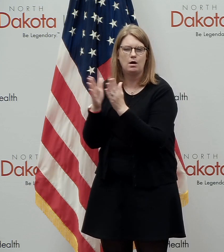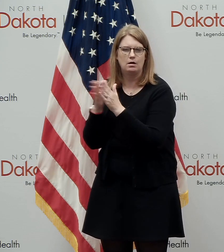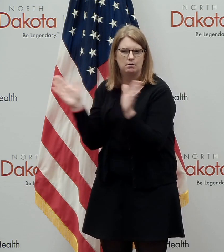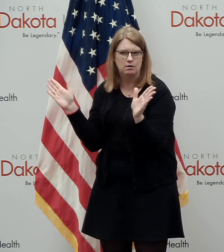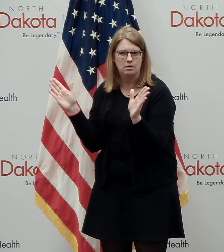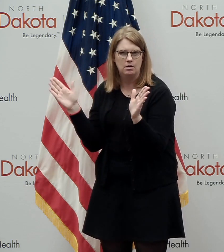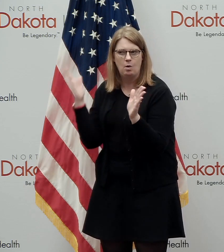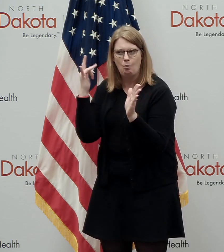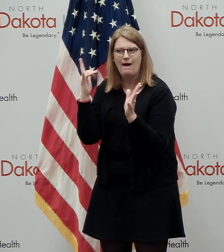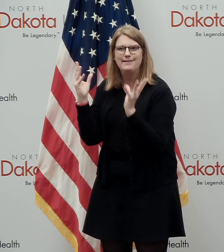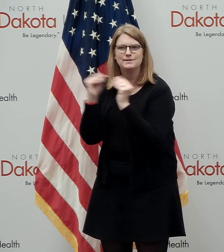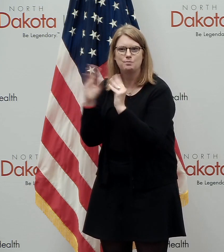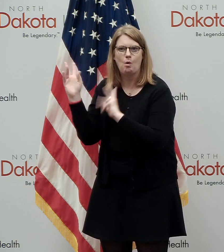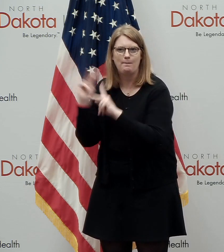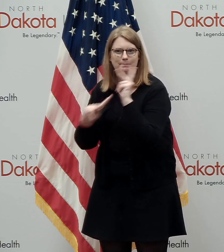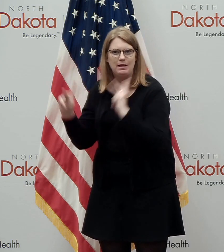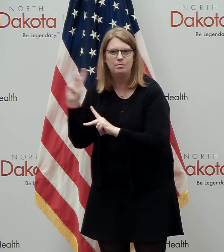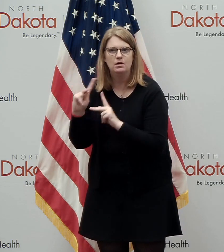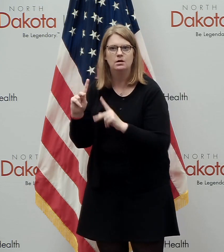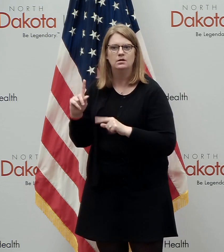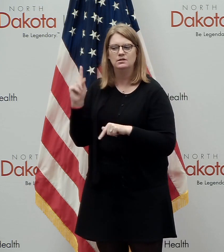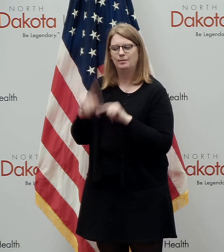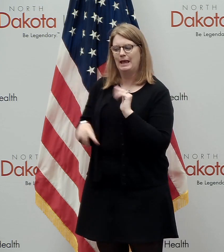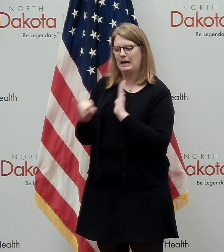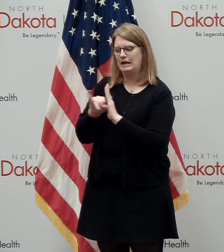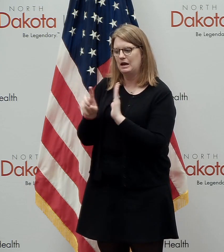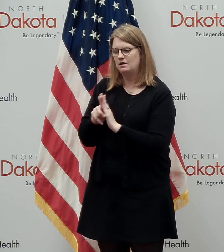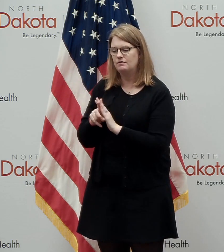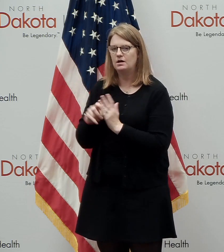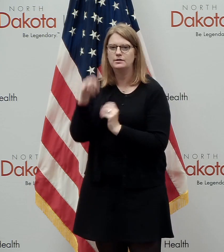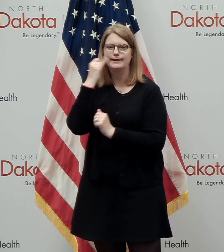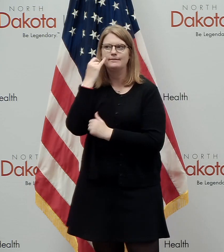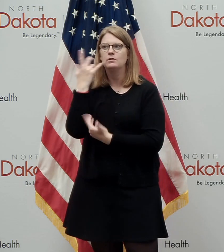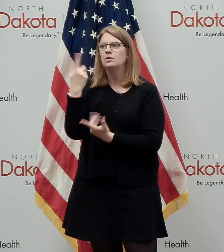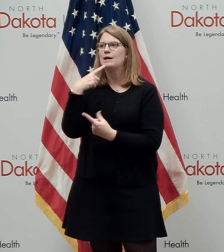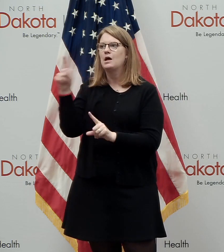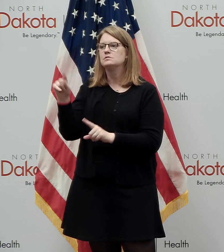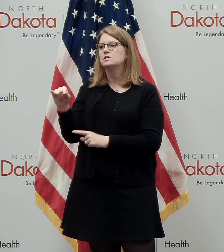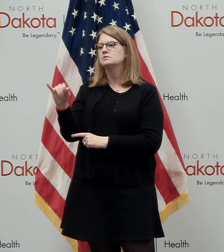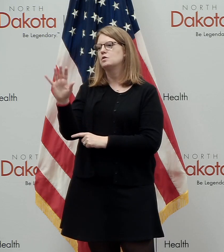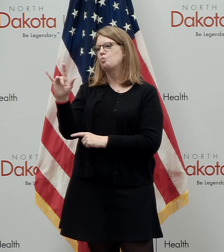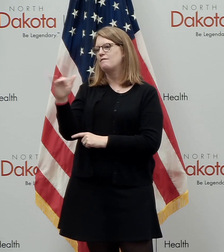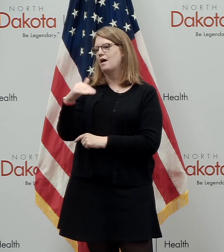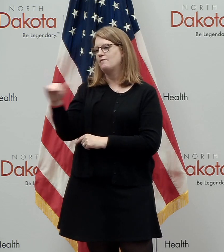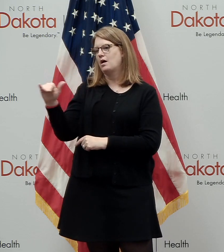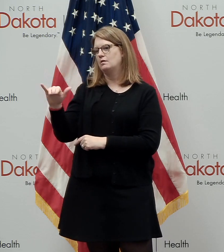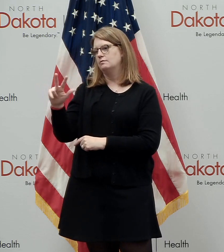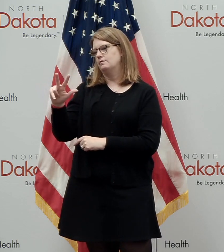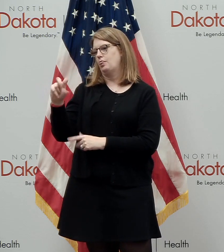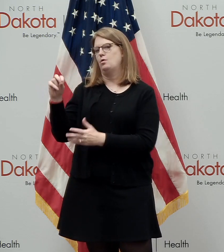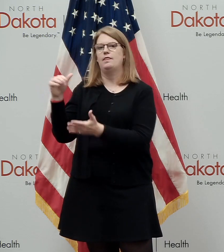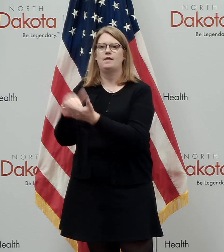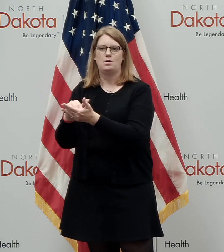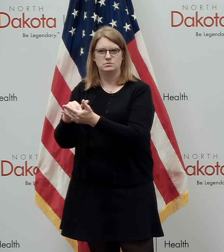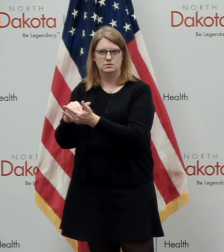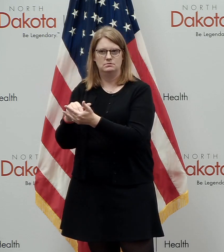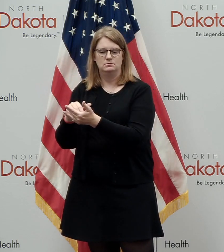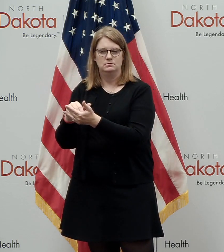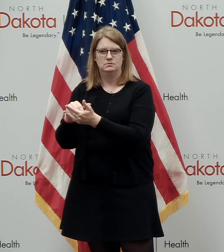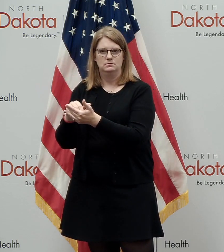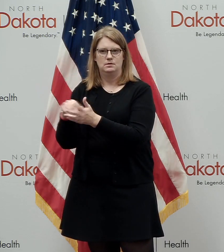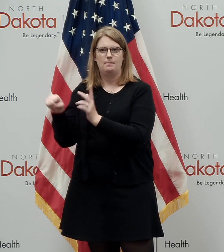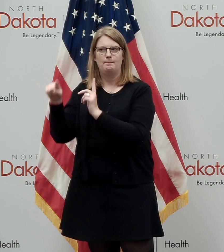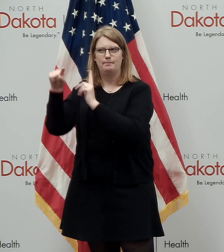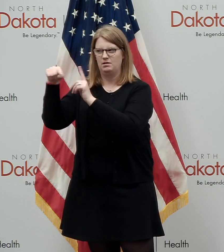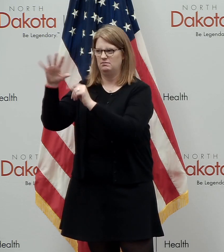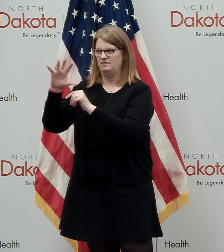data because you're not at risk of someone having identifiable information. But if we've got a public school that's